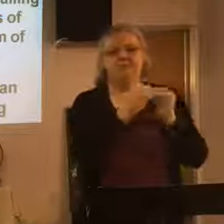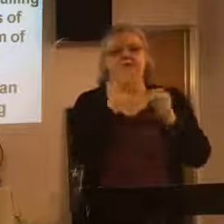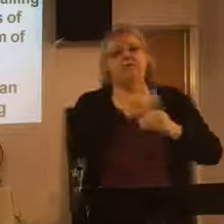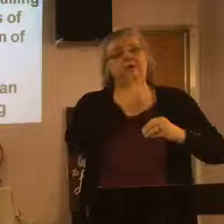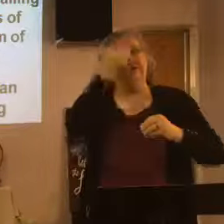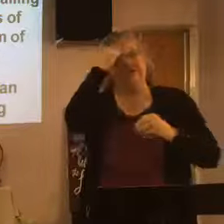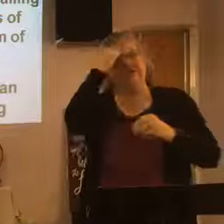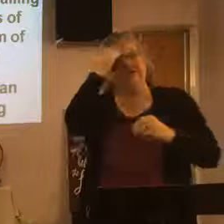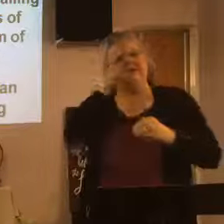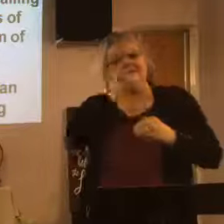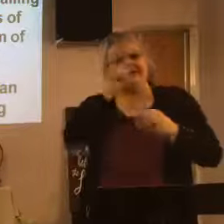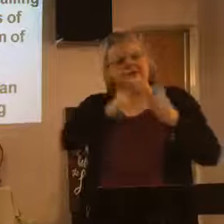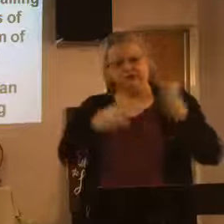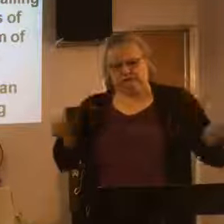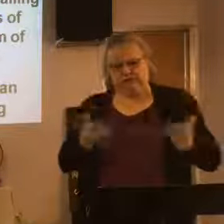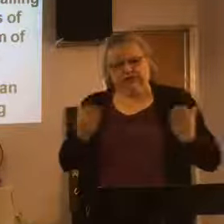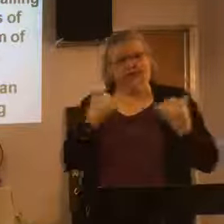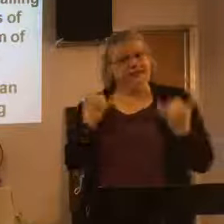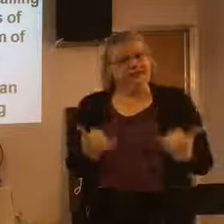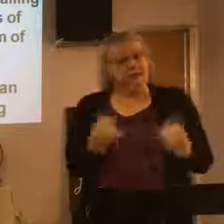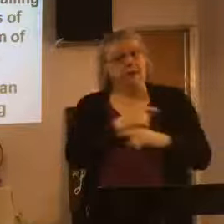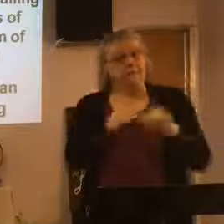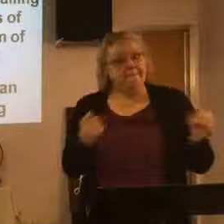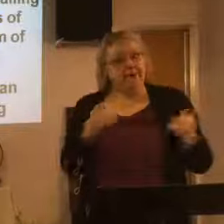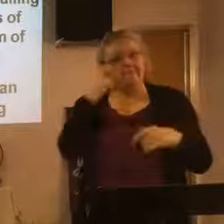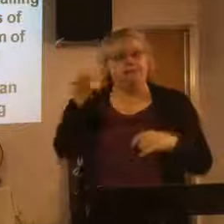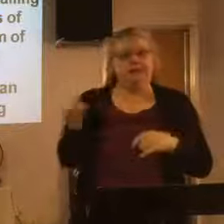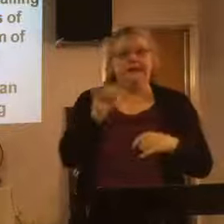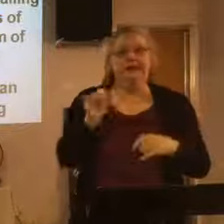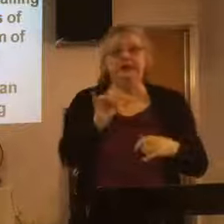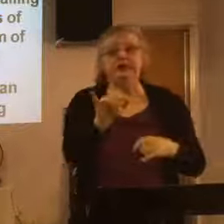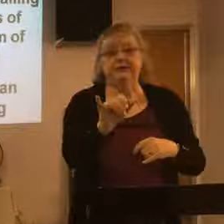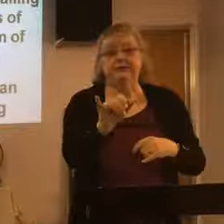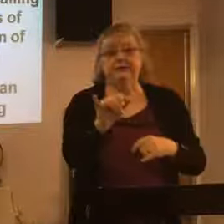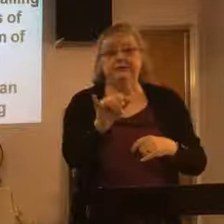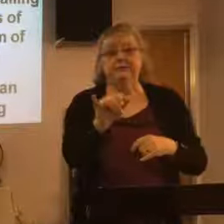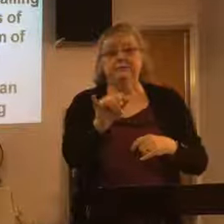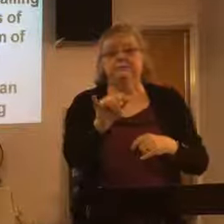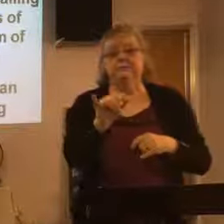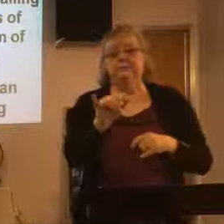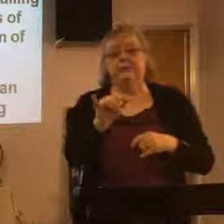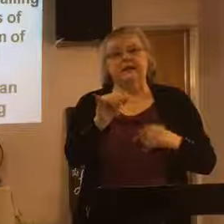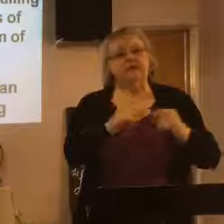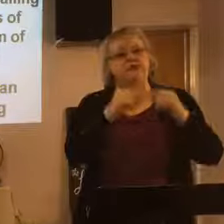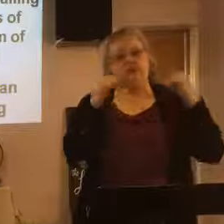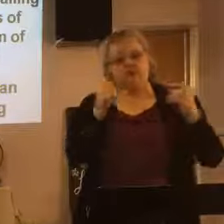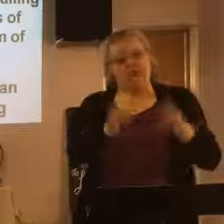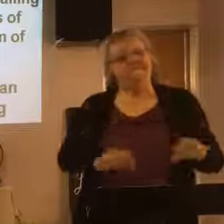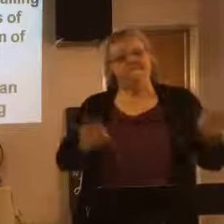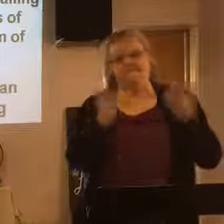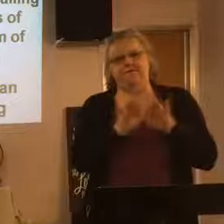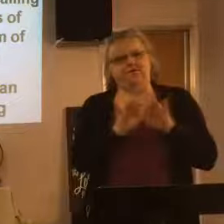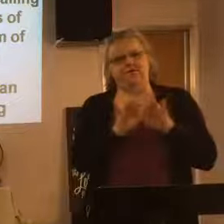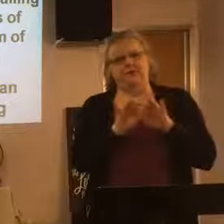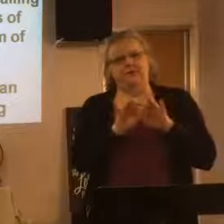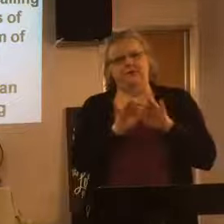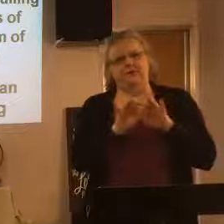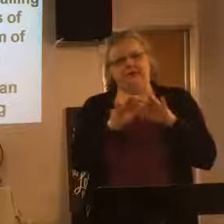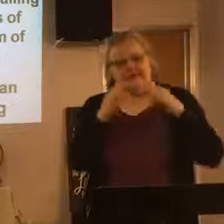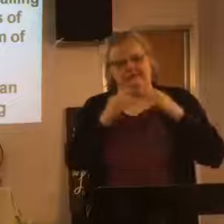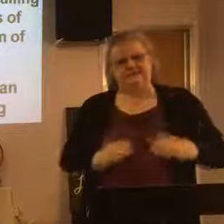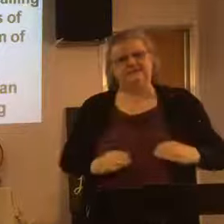imagine, not just for here and now, but for eternity, and has such great value. As